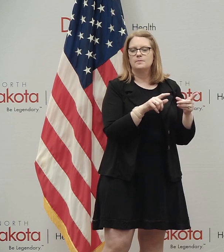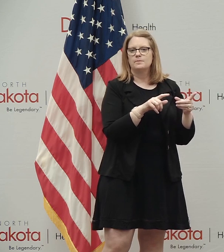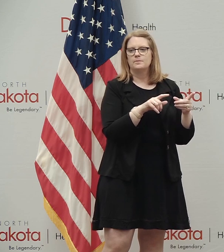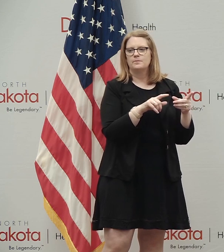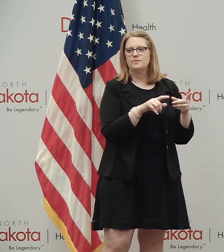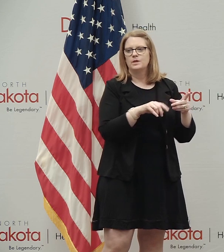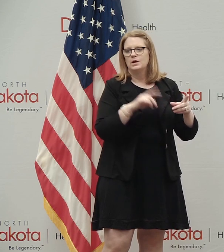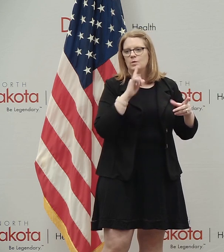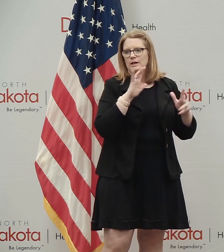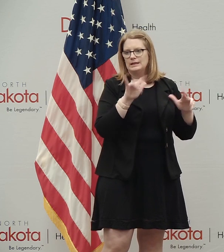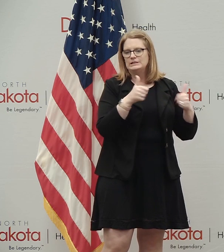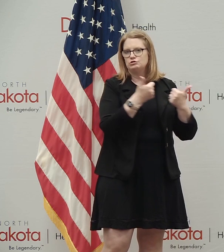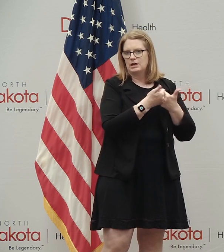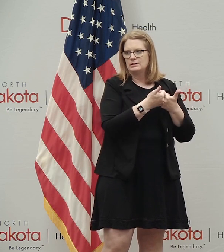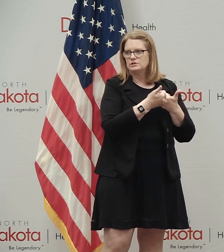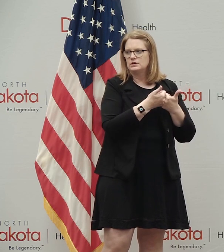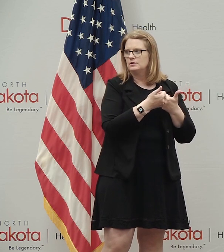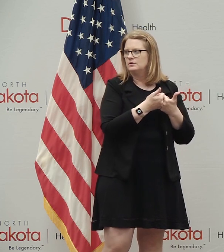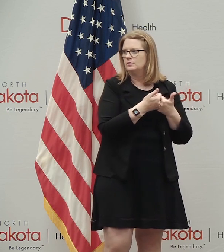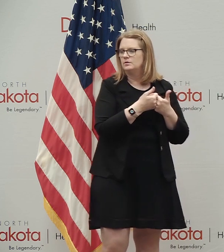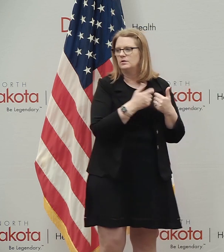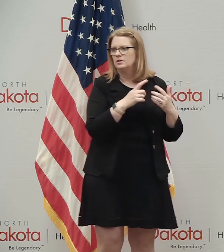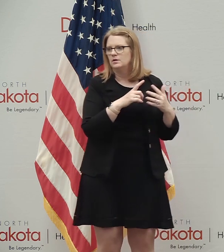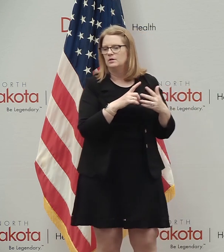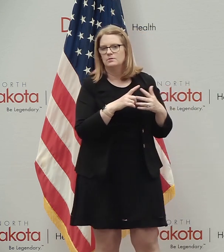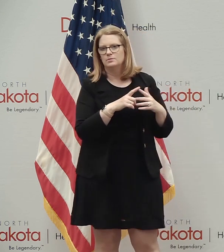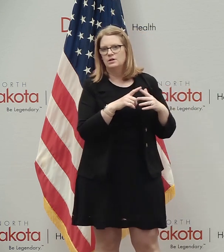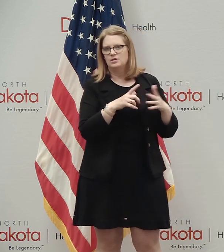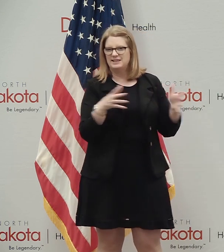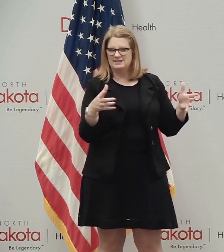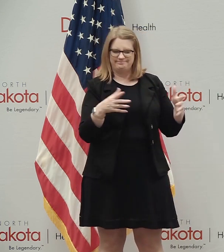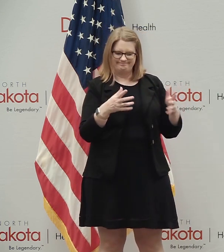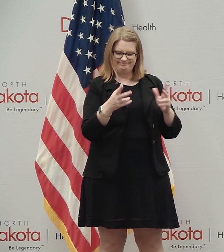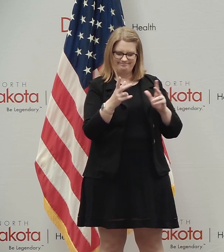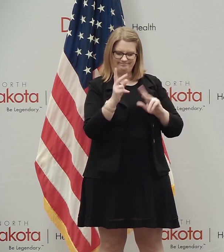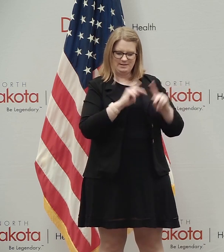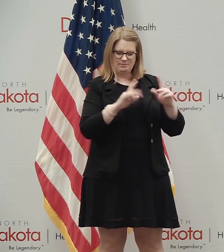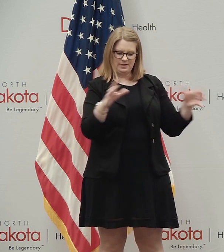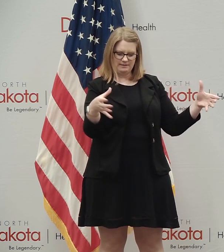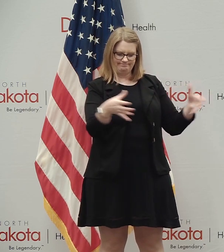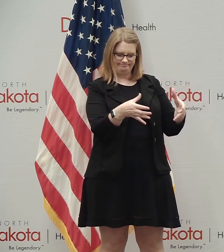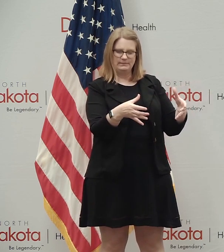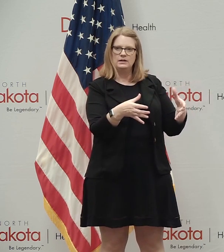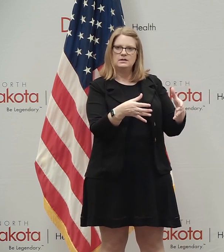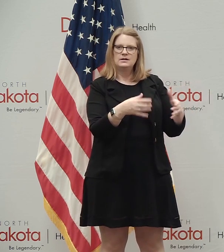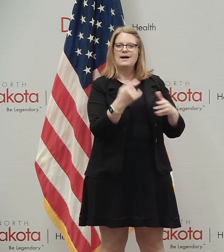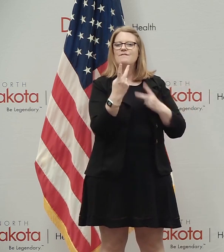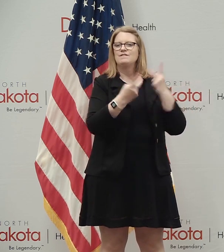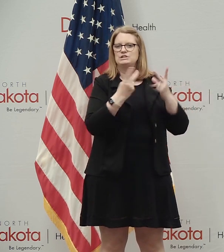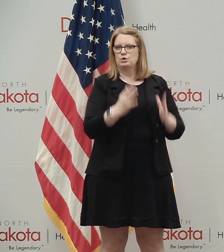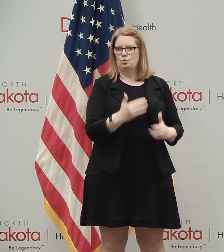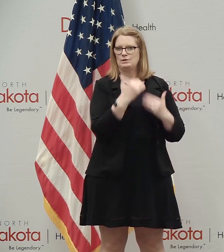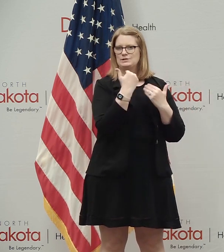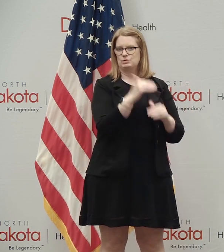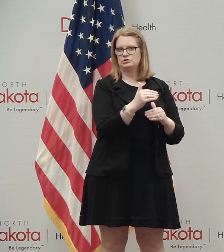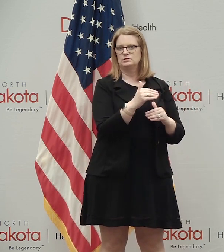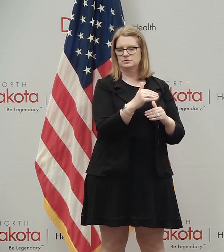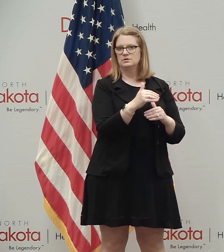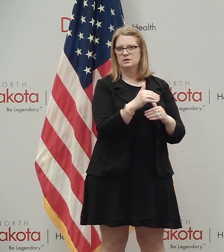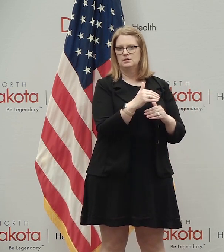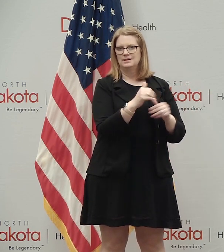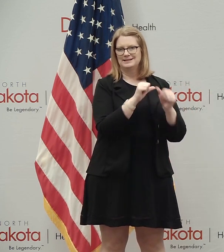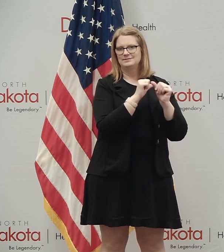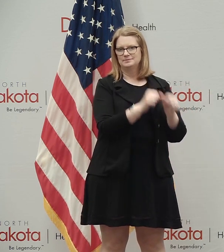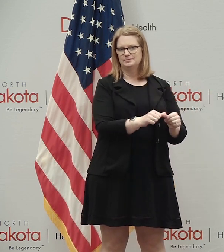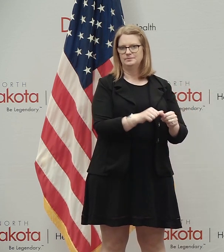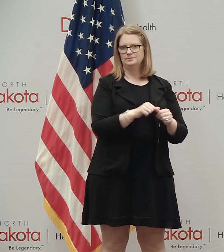a challenging part when we get into these congregate living, but they also put in a visitor restriction policy, and that does remain in effect. And then all